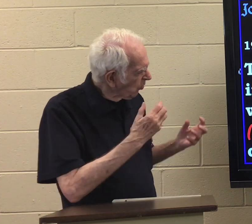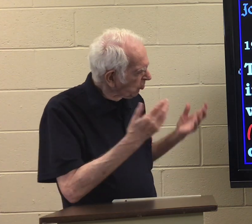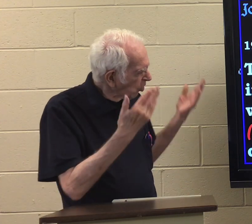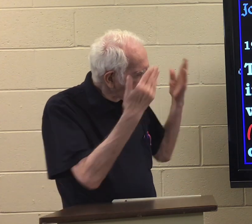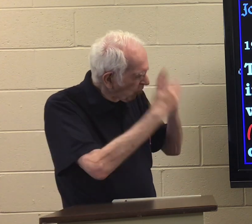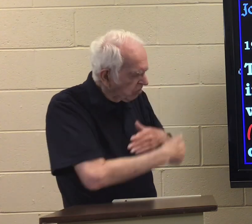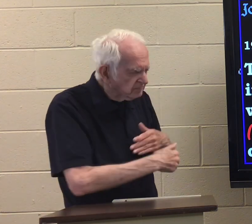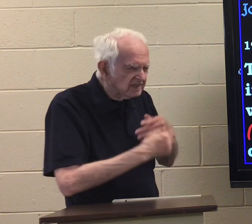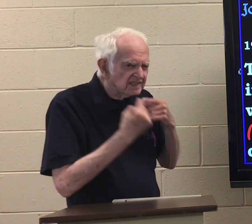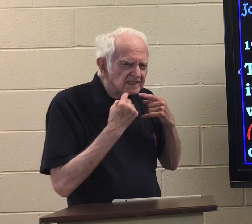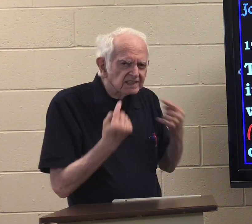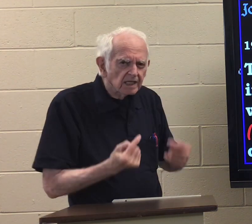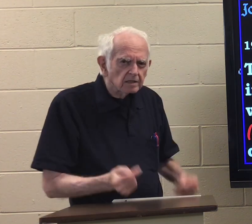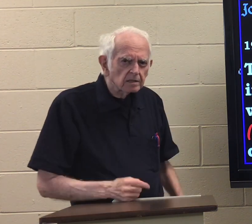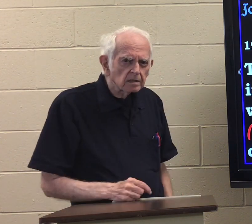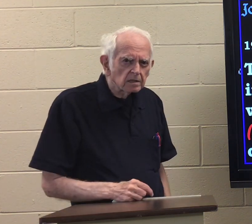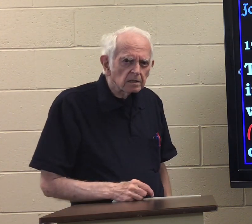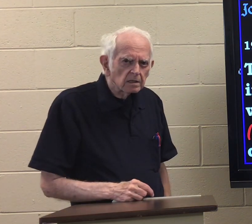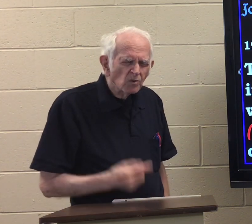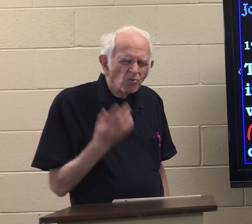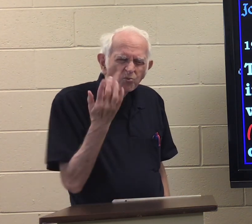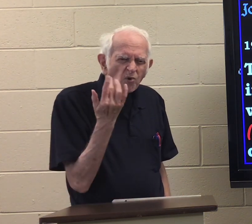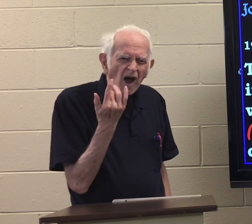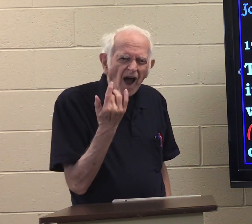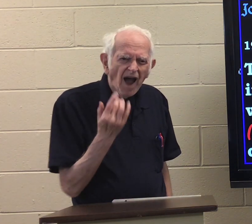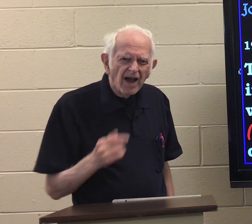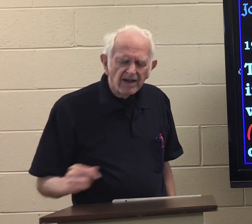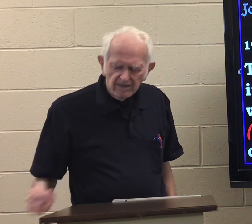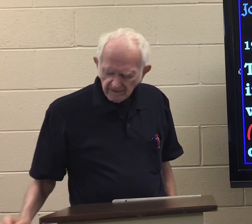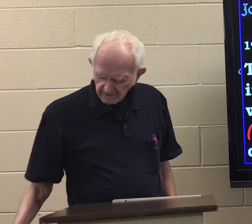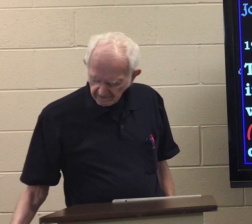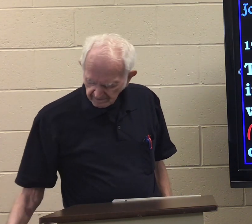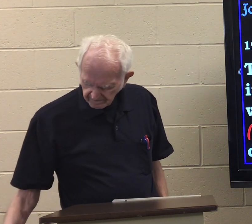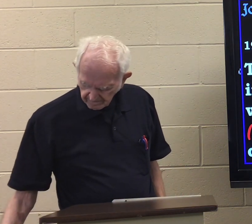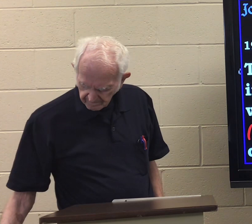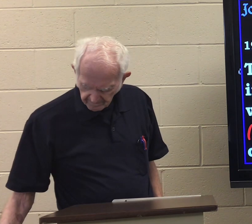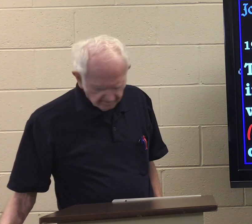They wanted darkness, meaning sin. Why?